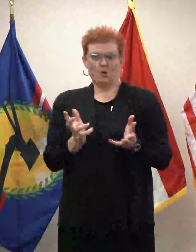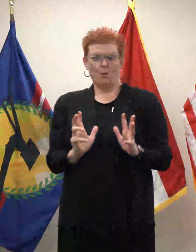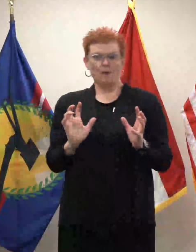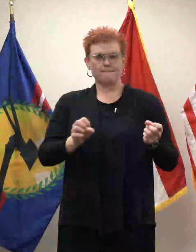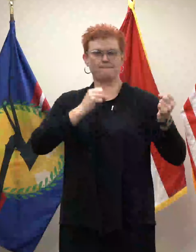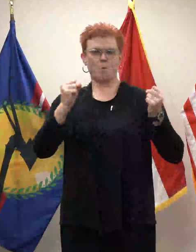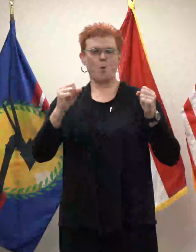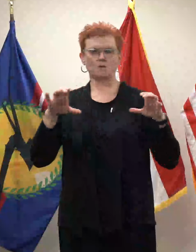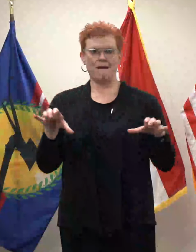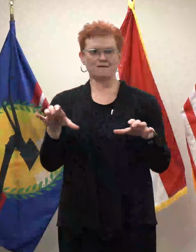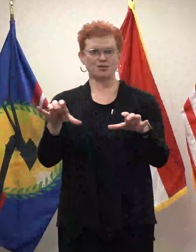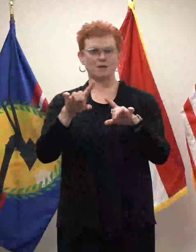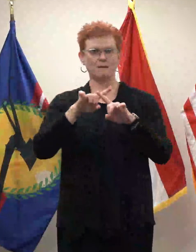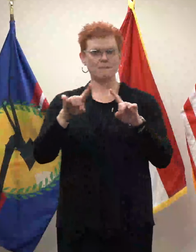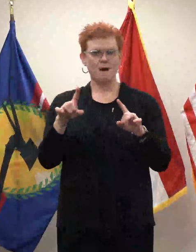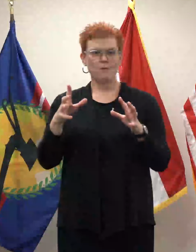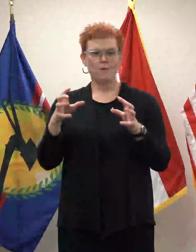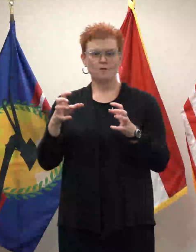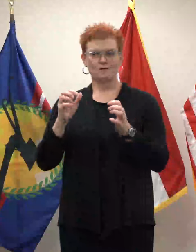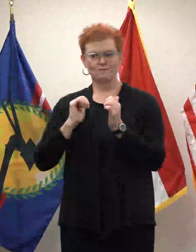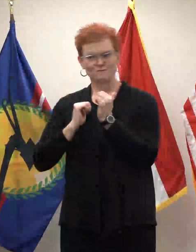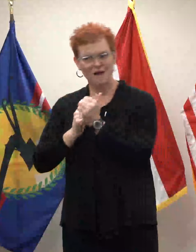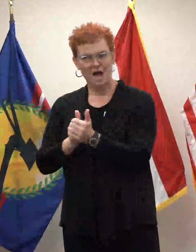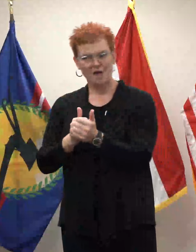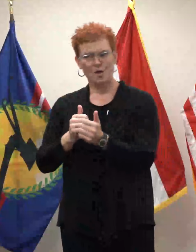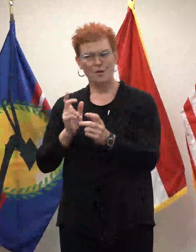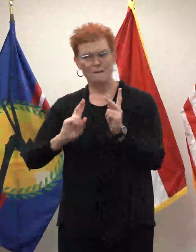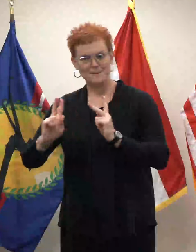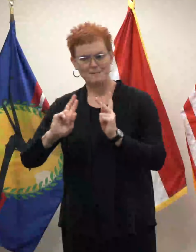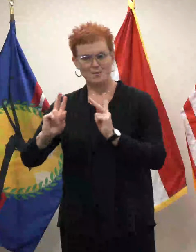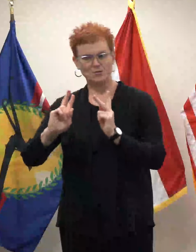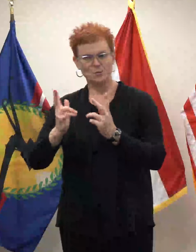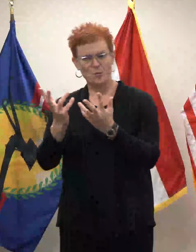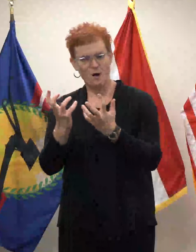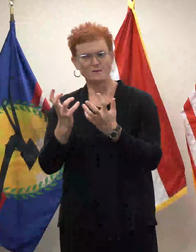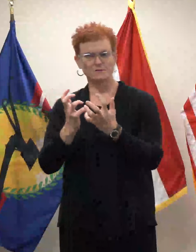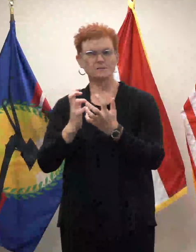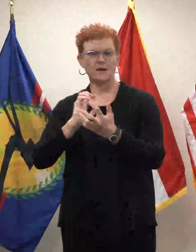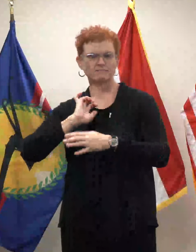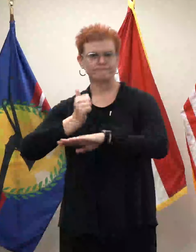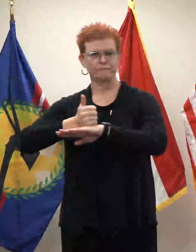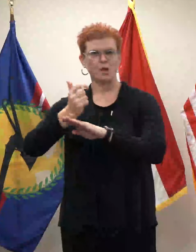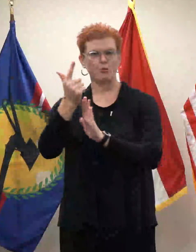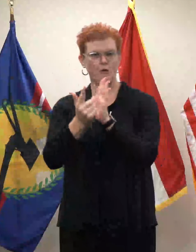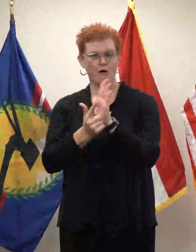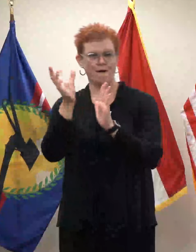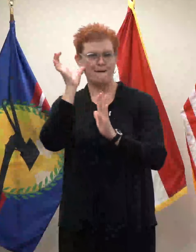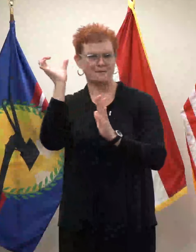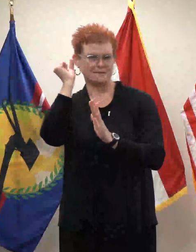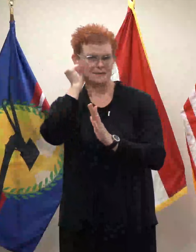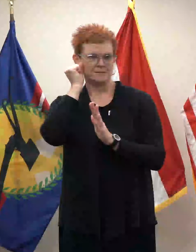action in this case is following the will of people and putting in place common sense gun laws. I have not and I will